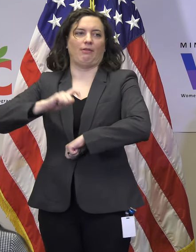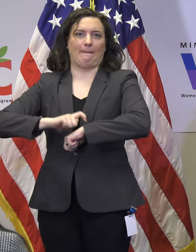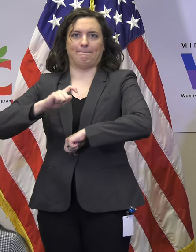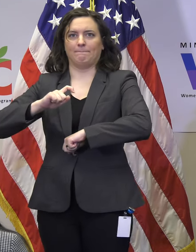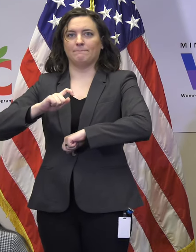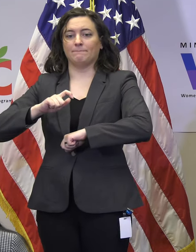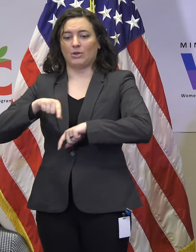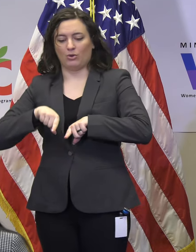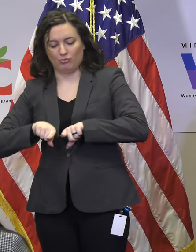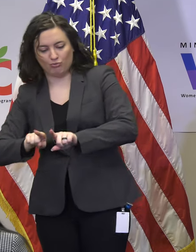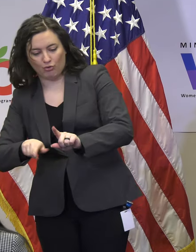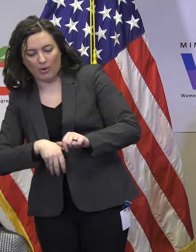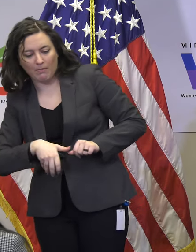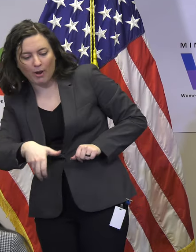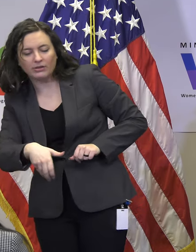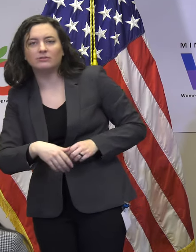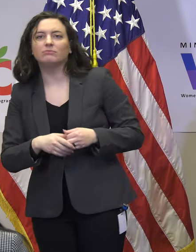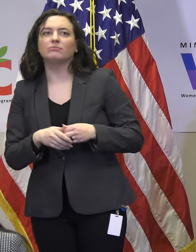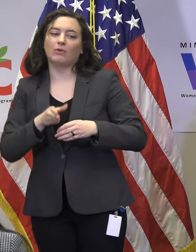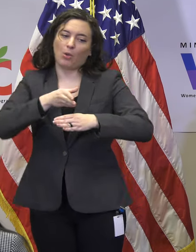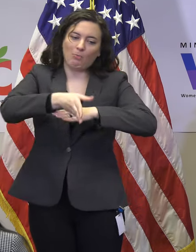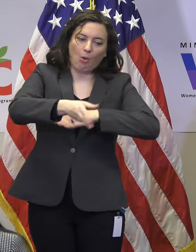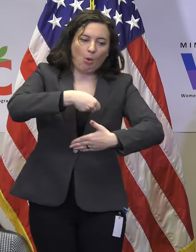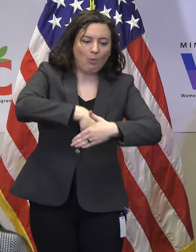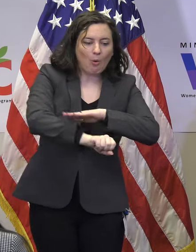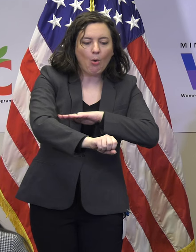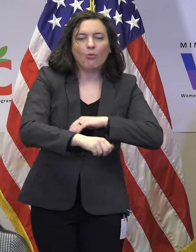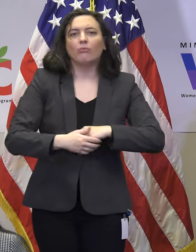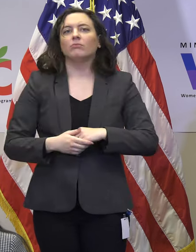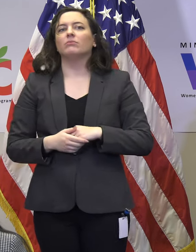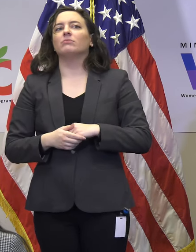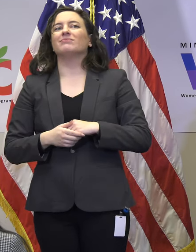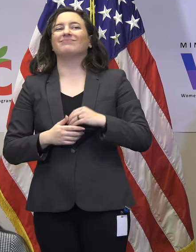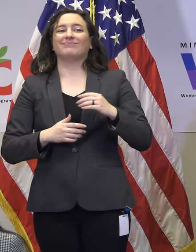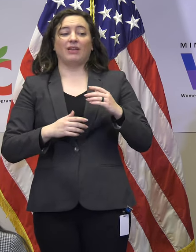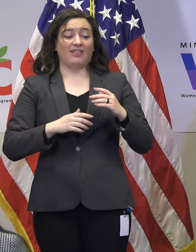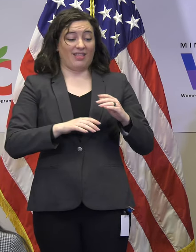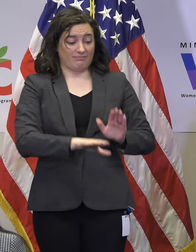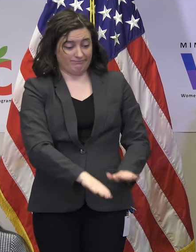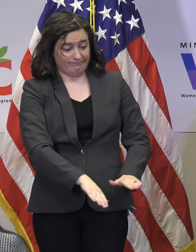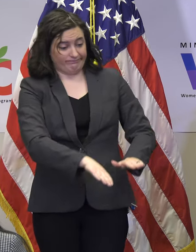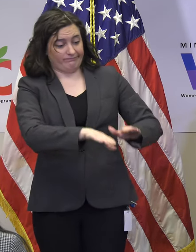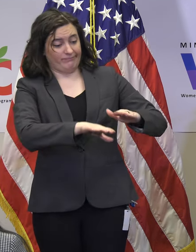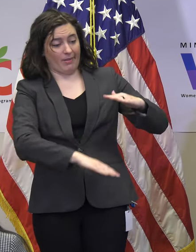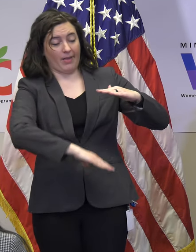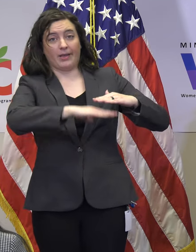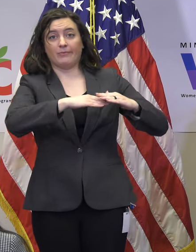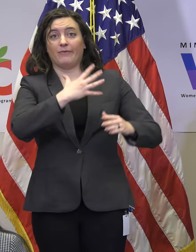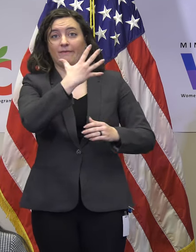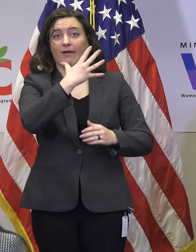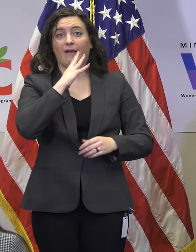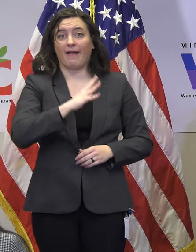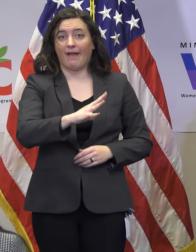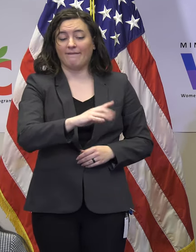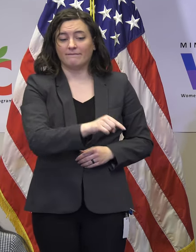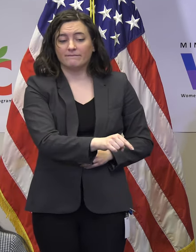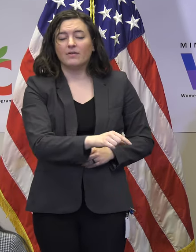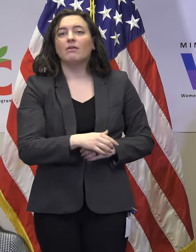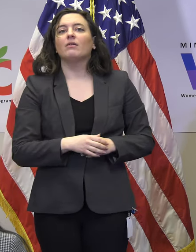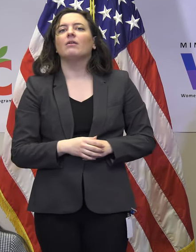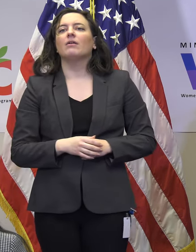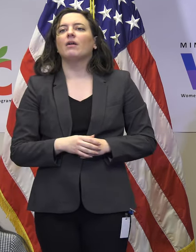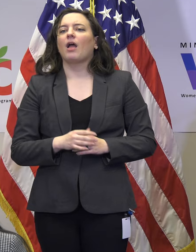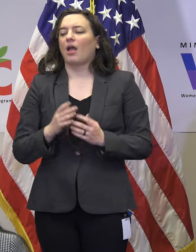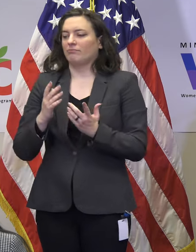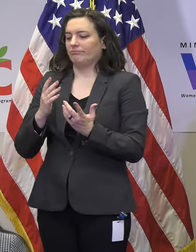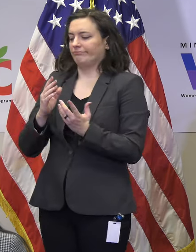pregnancy, the postpartum period, the first 5 years of their children's life, and assigning